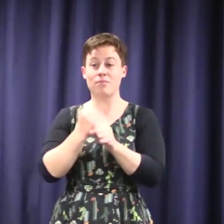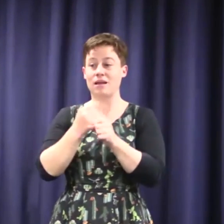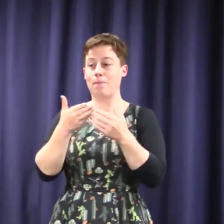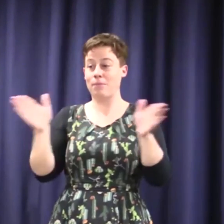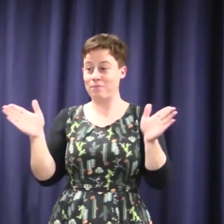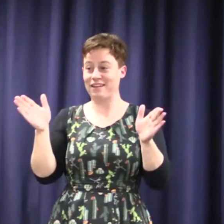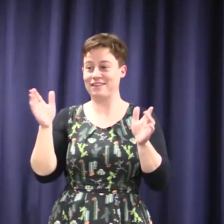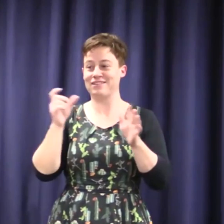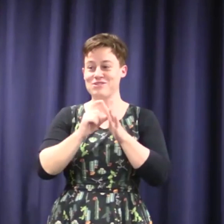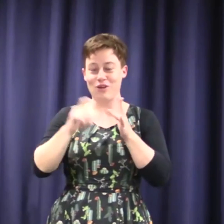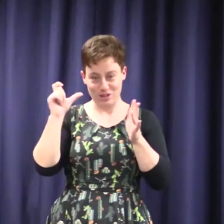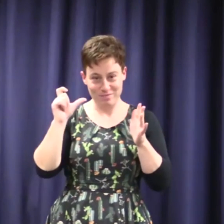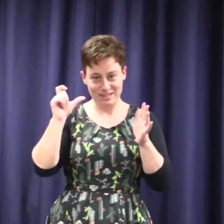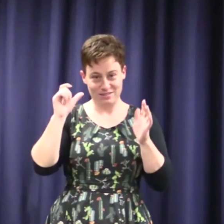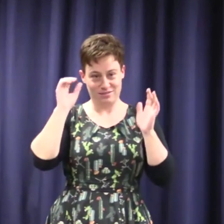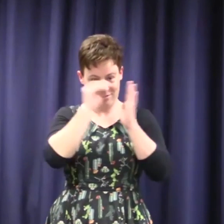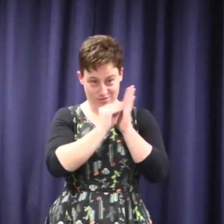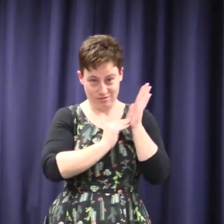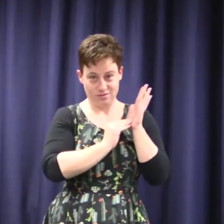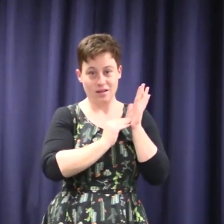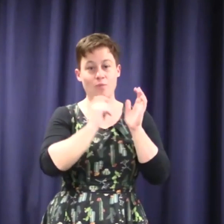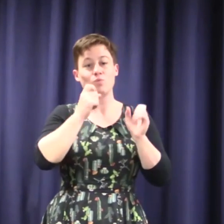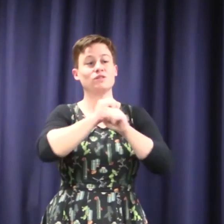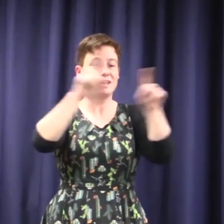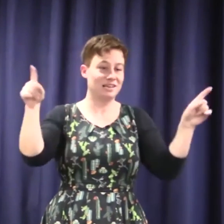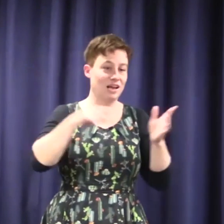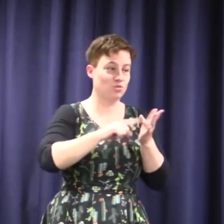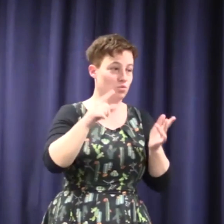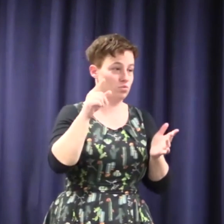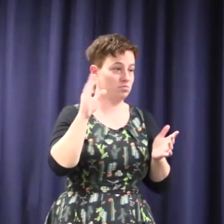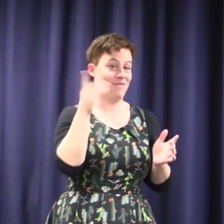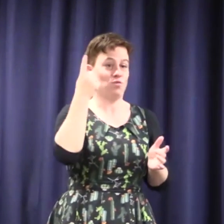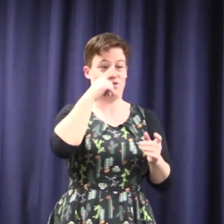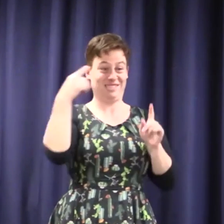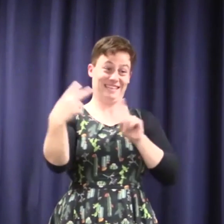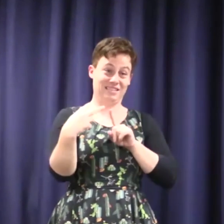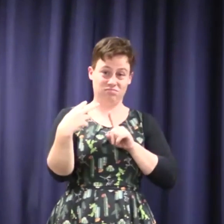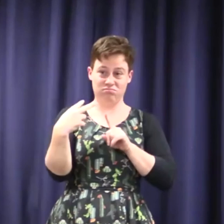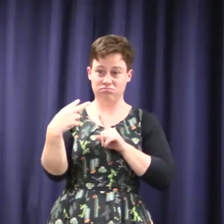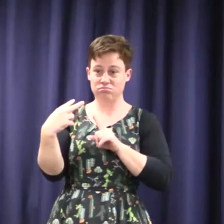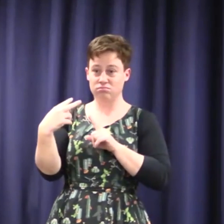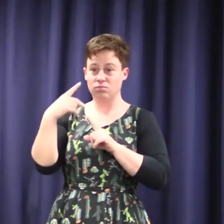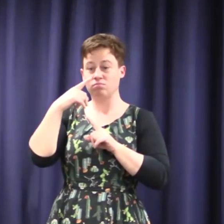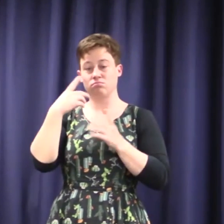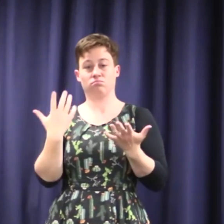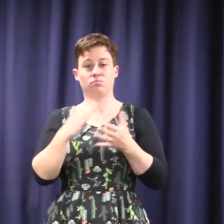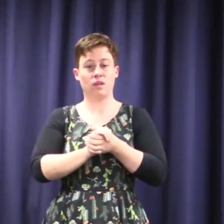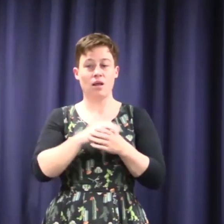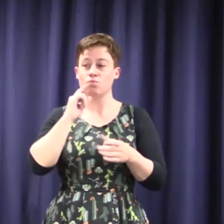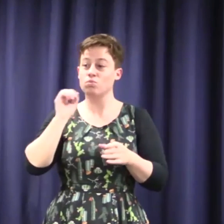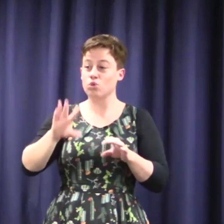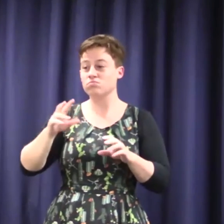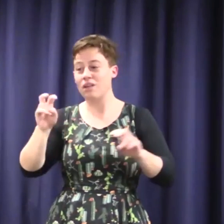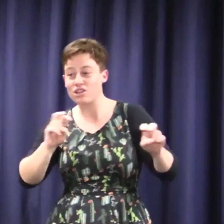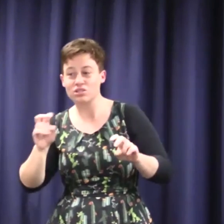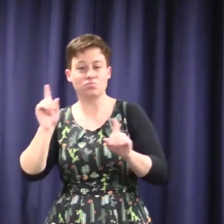this evening. And we will make that a public document available, and we will send that out to everyone so